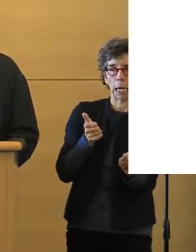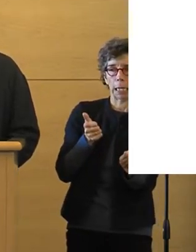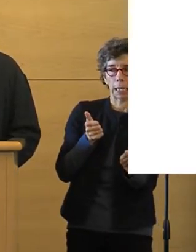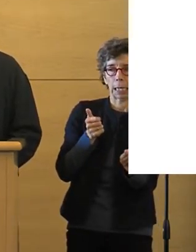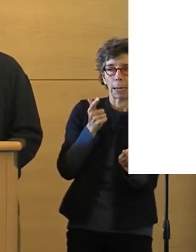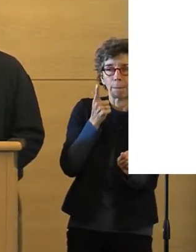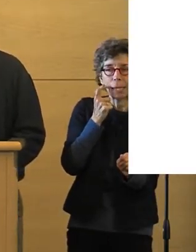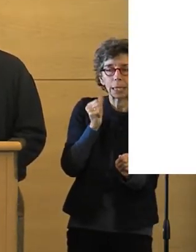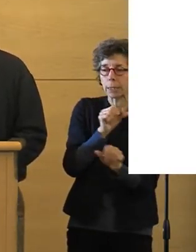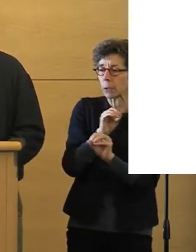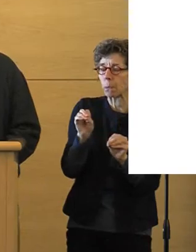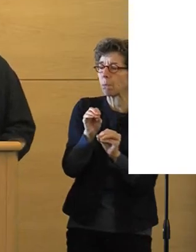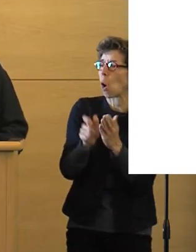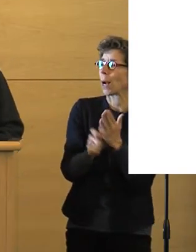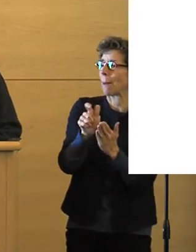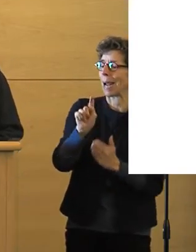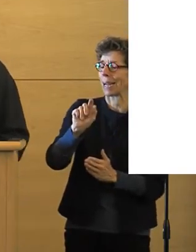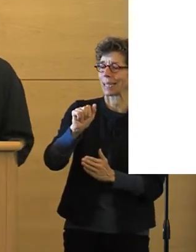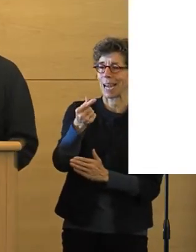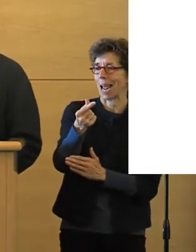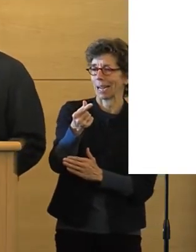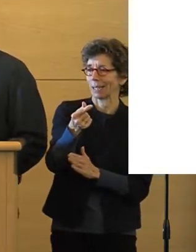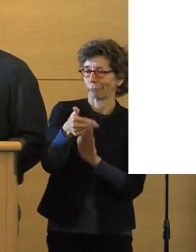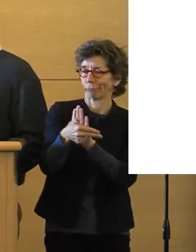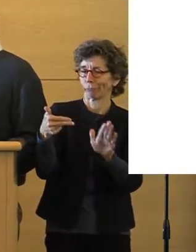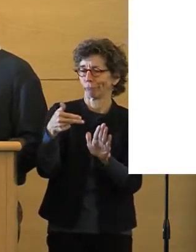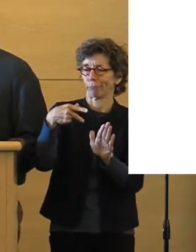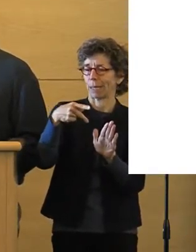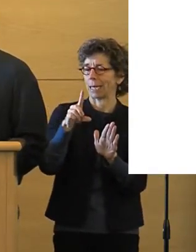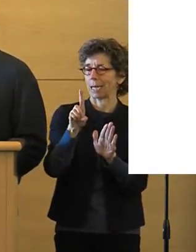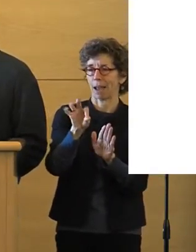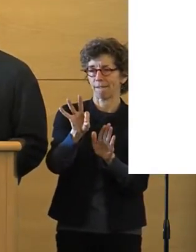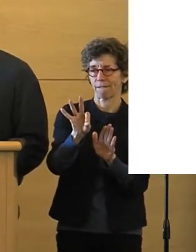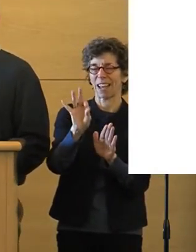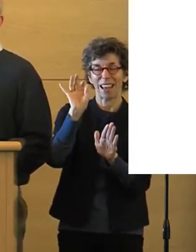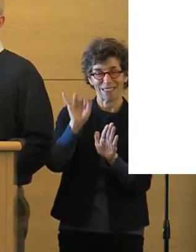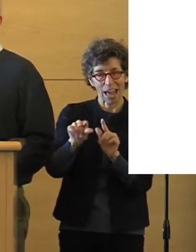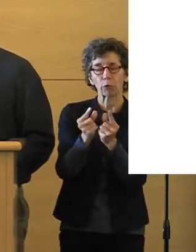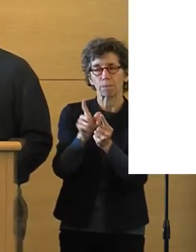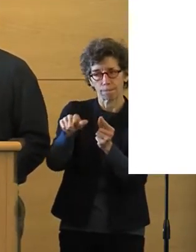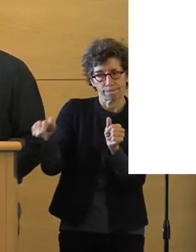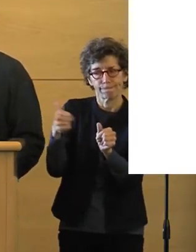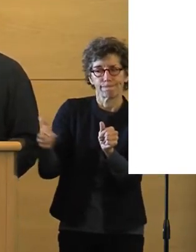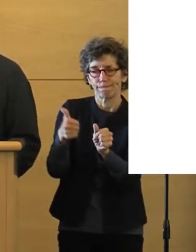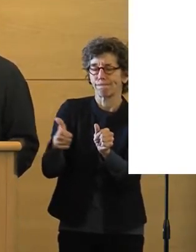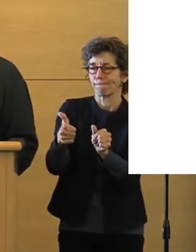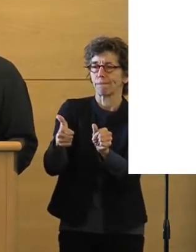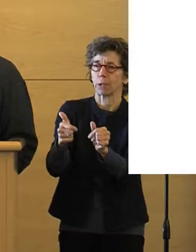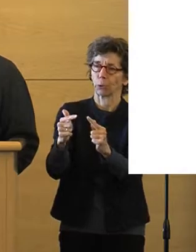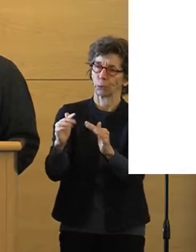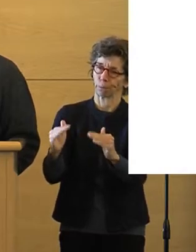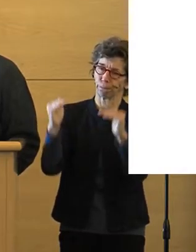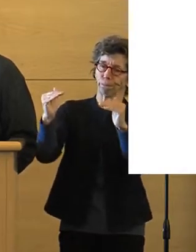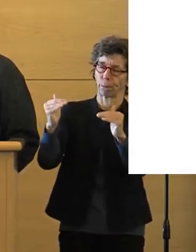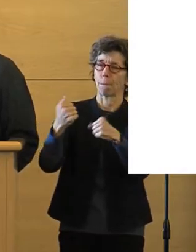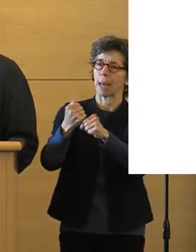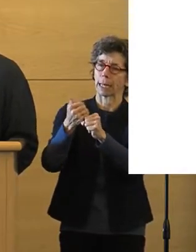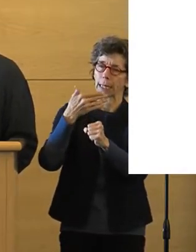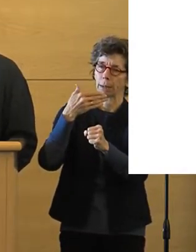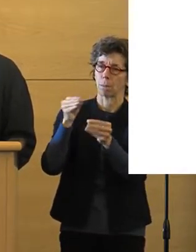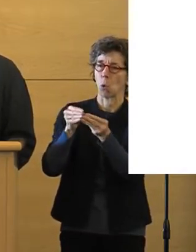makes that happen, so it's supporting the standards. The web authoring and development tools are falling